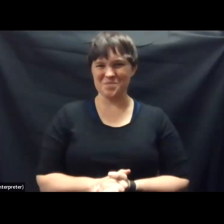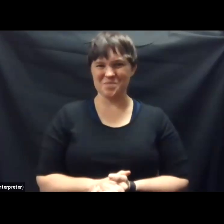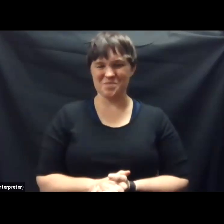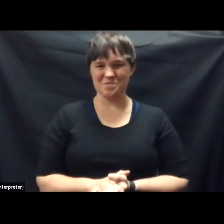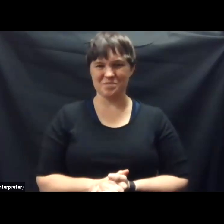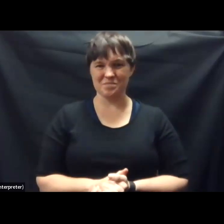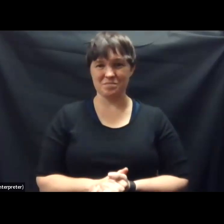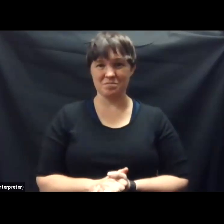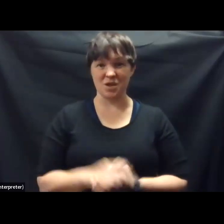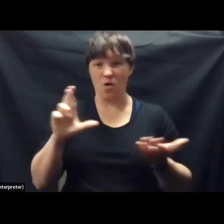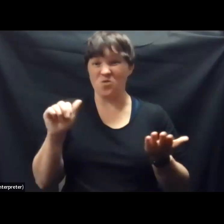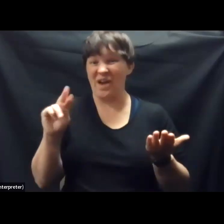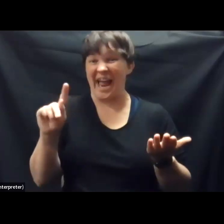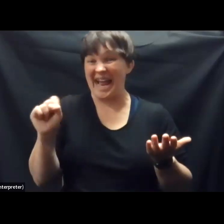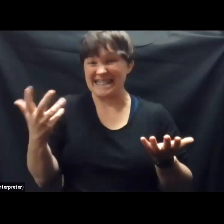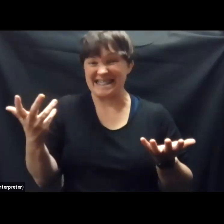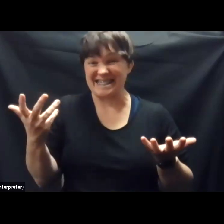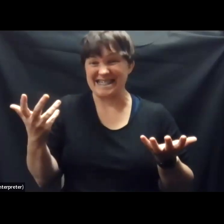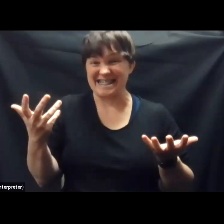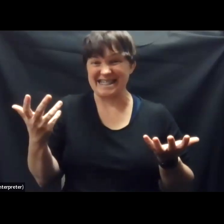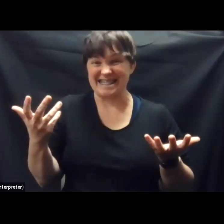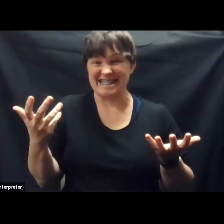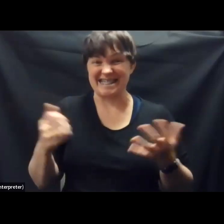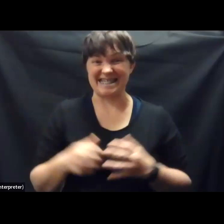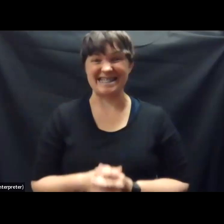The rants, I don't say that.